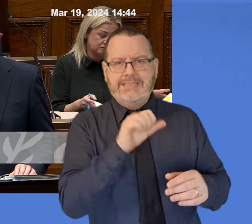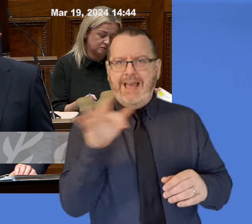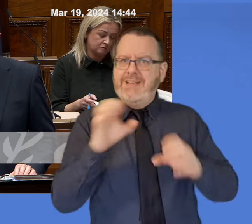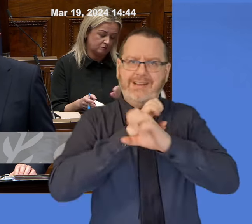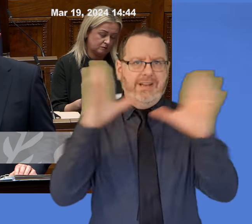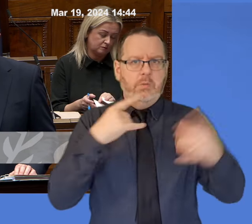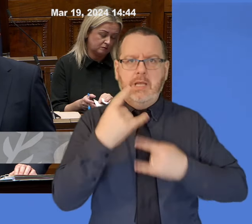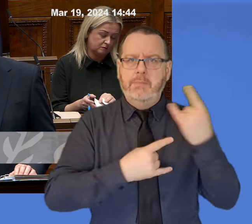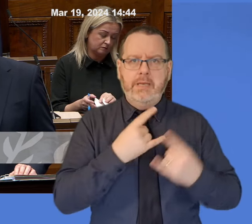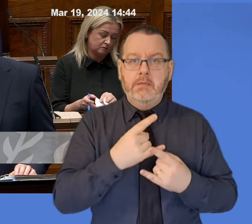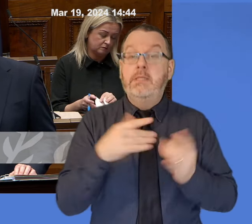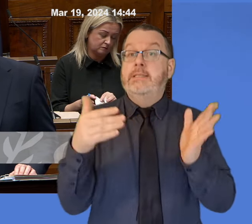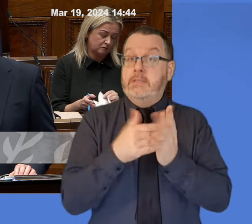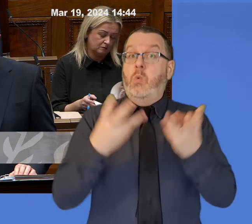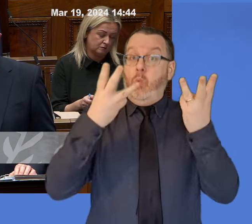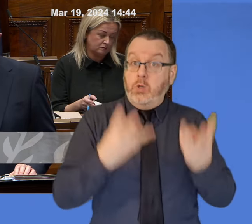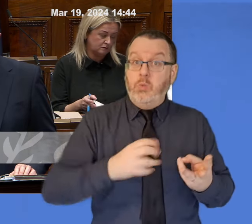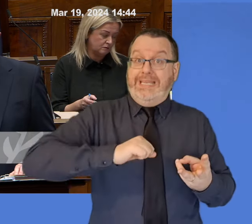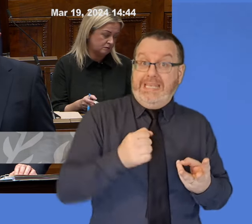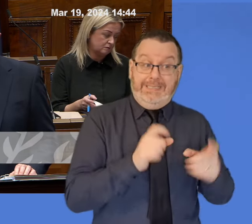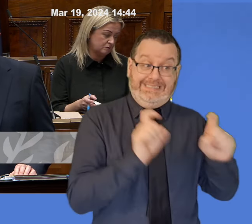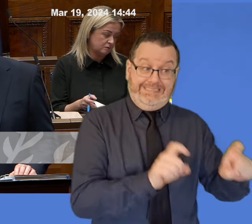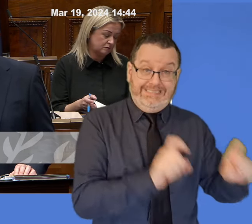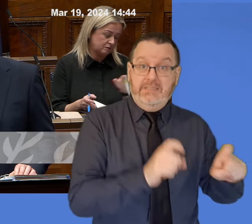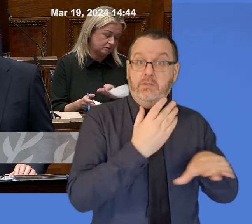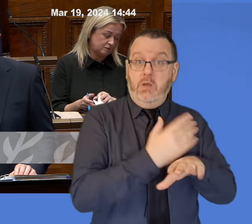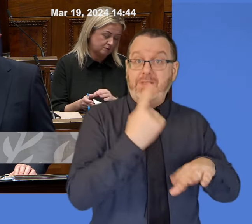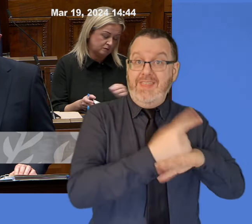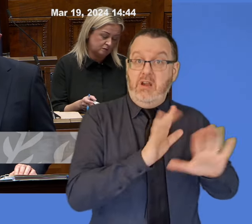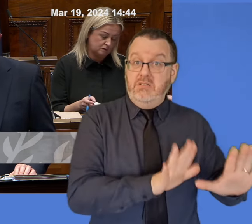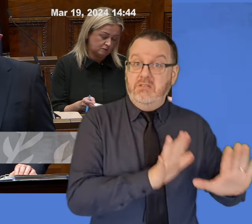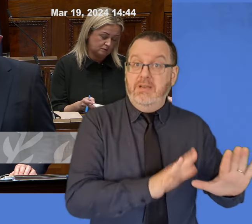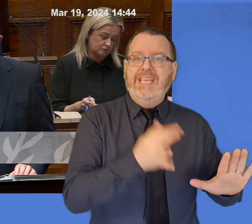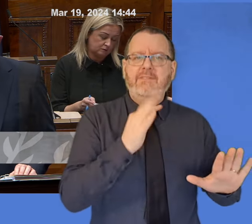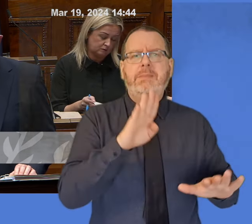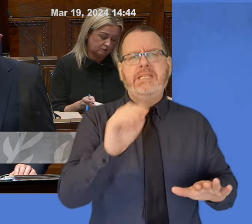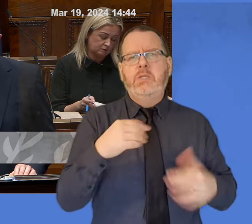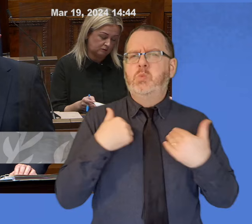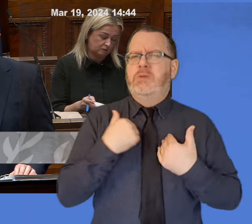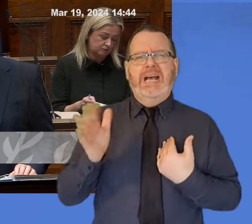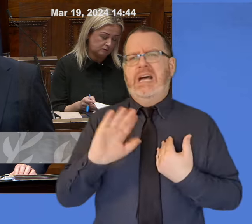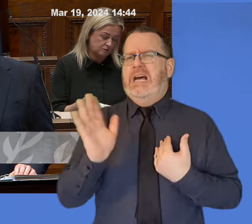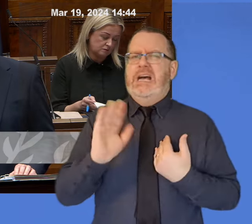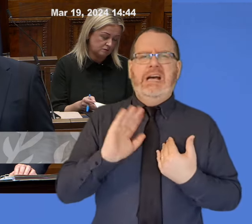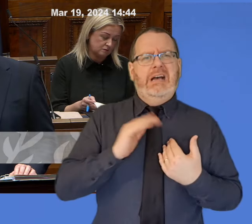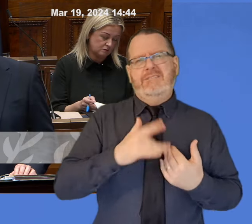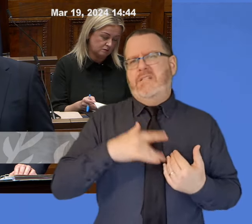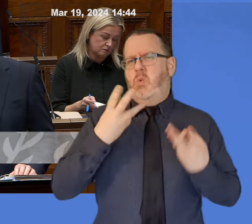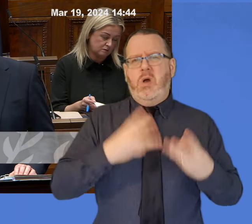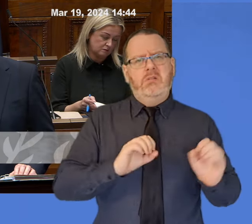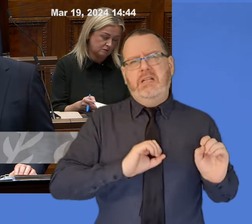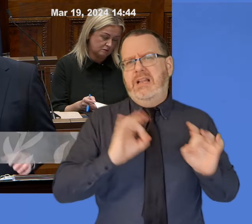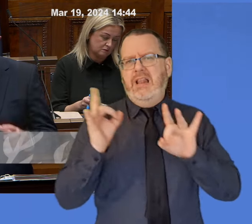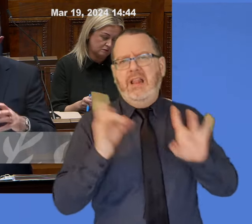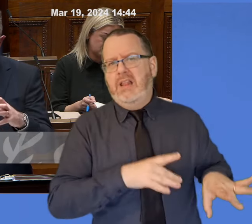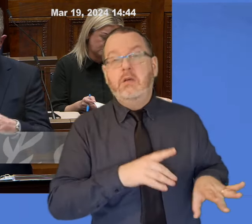jobs there, to try, and if there are particular issues that BT are identifying, to try and work with them to resolve those issues. But we are in a